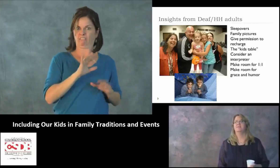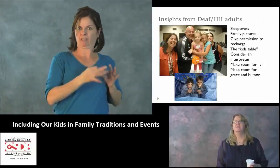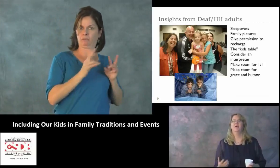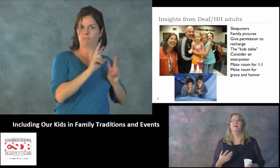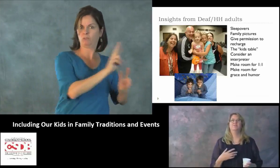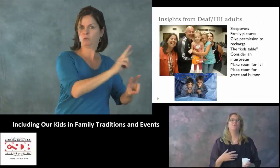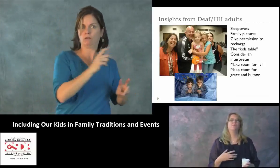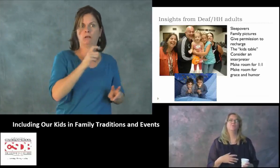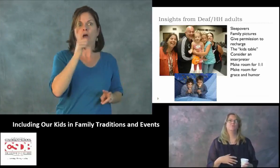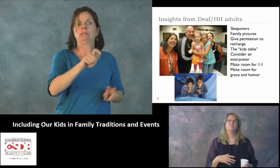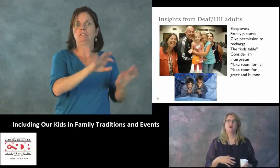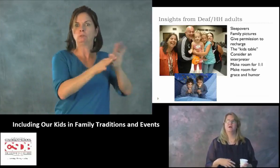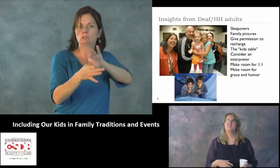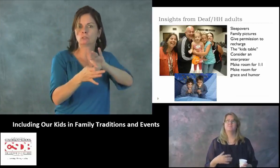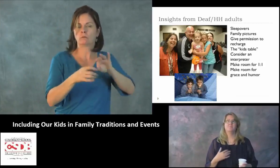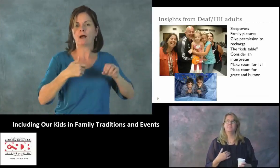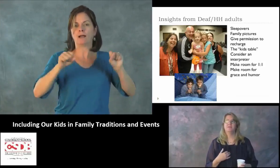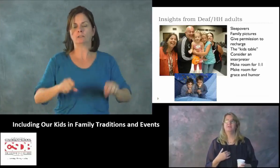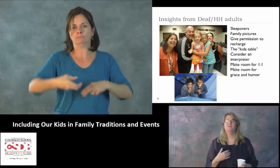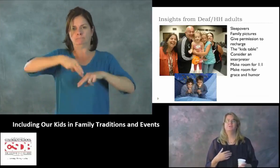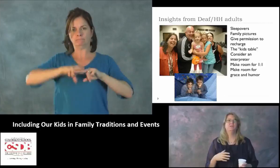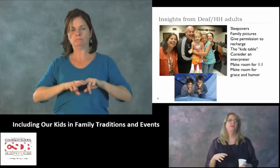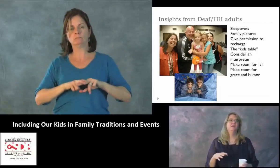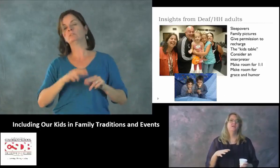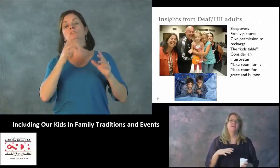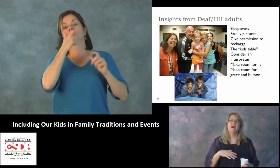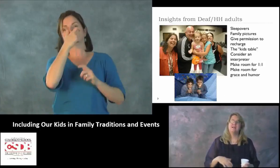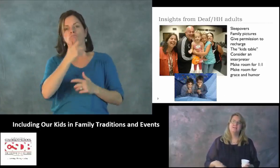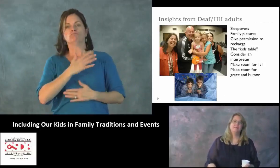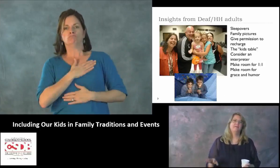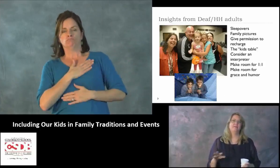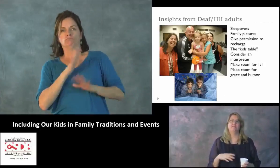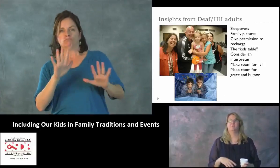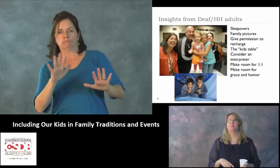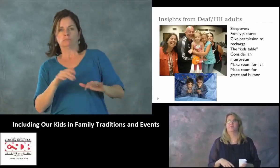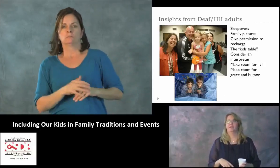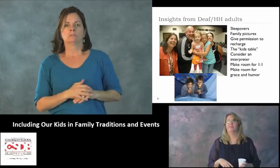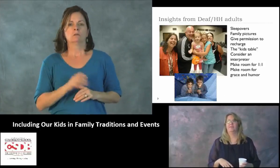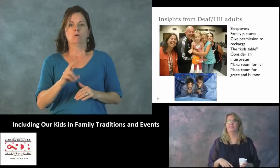was for those moms, and me included, not to